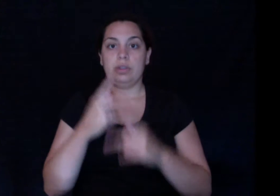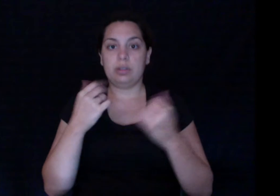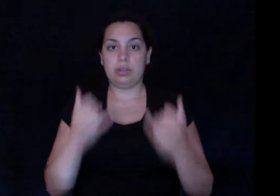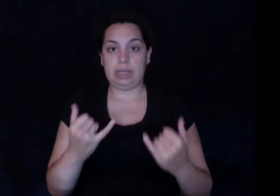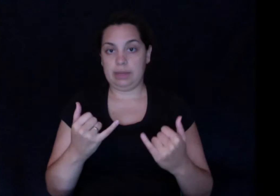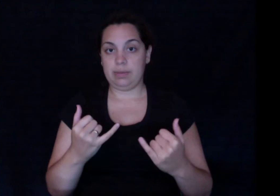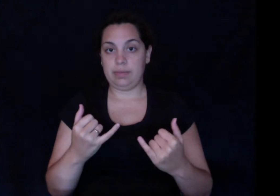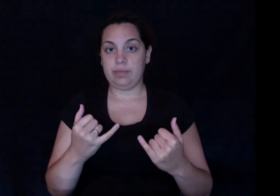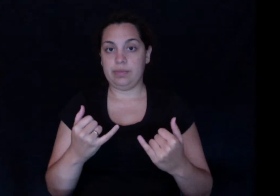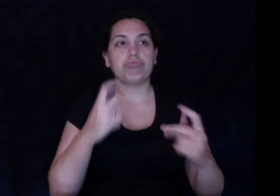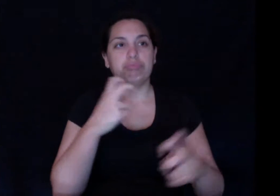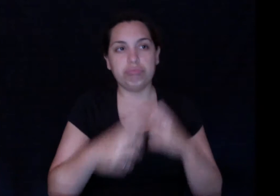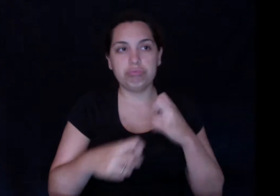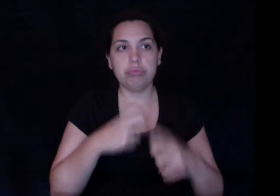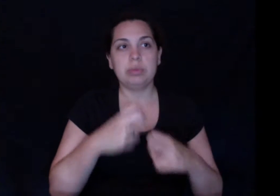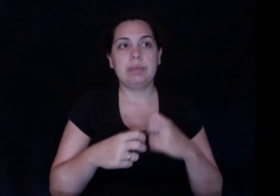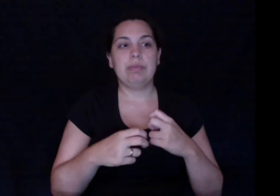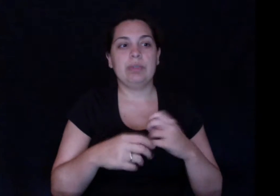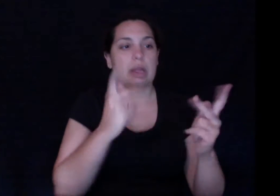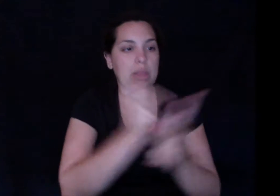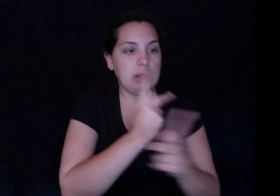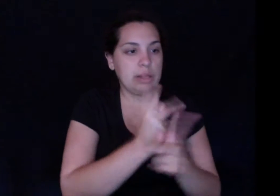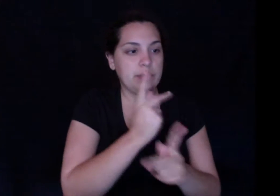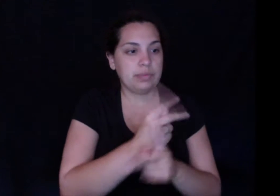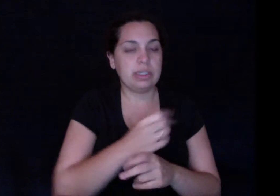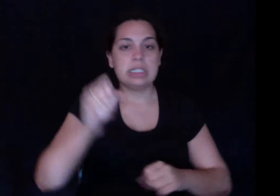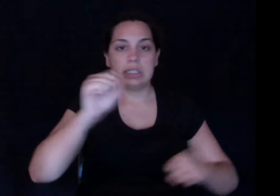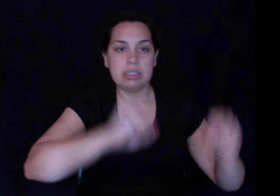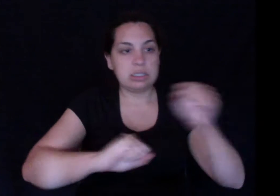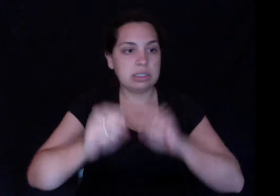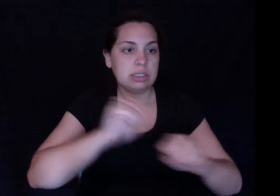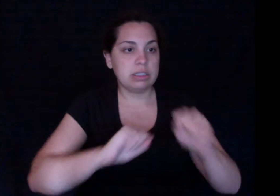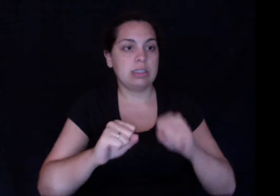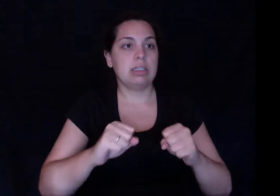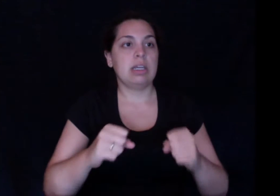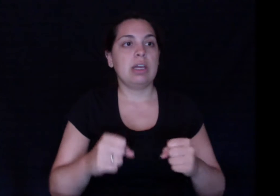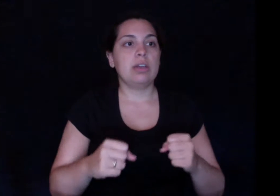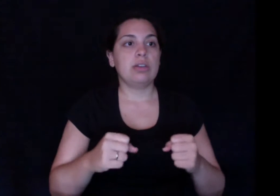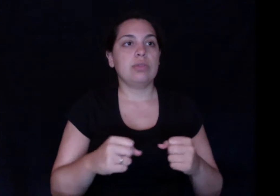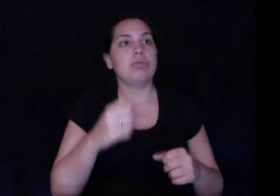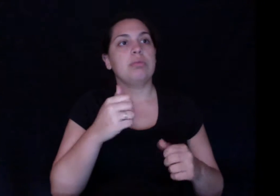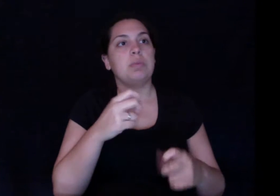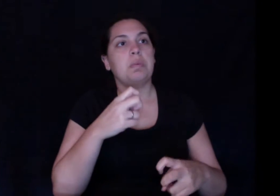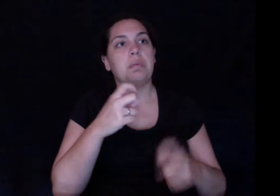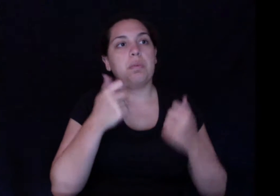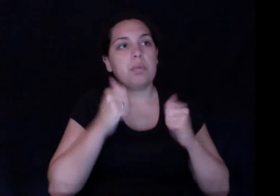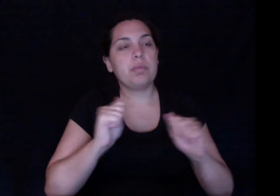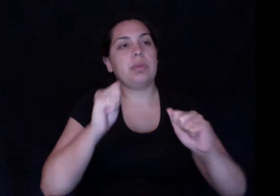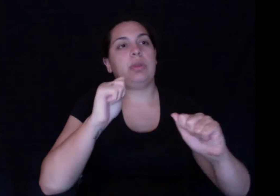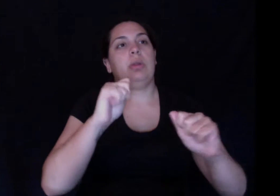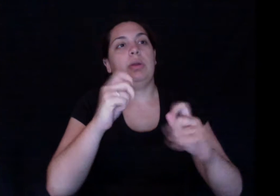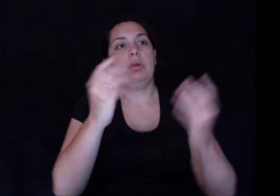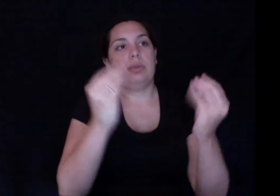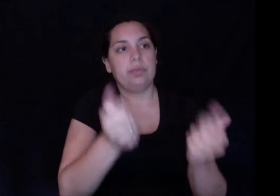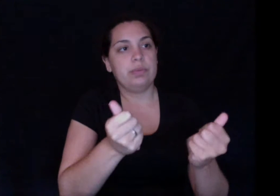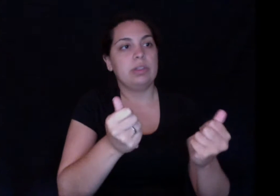anemia and what is referred to as hydrops. Hydrops results in severely swollen babies from an excess accumulation of fluids, which can lead